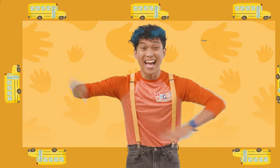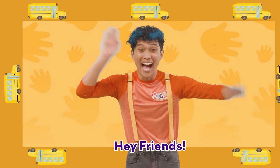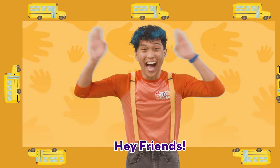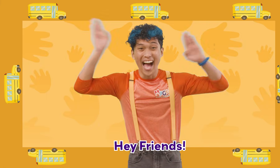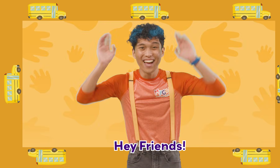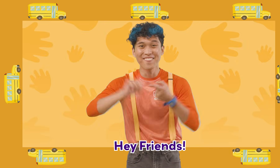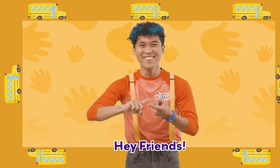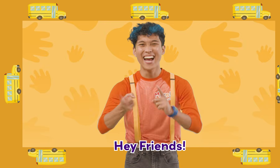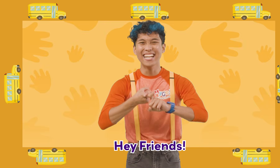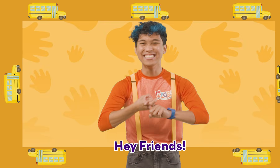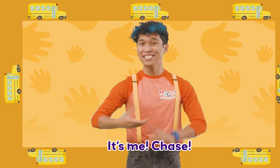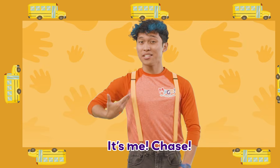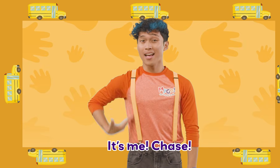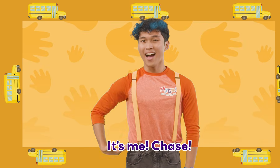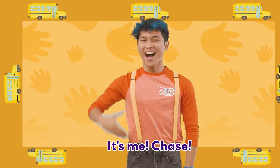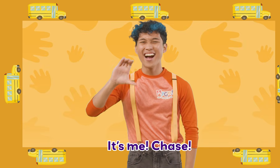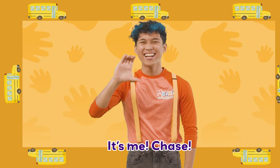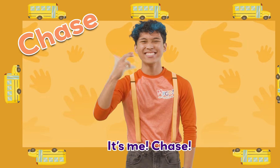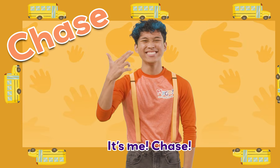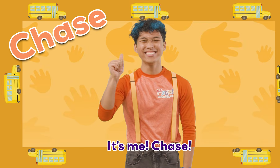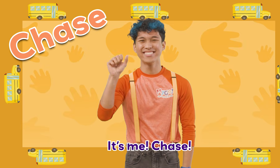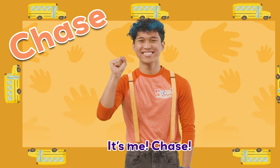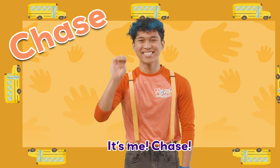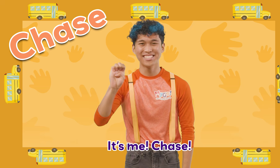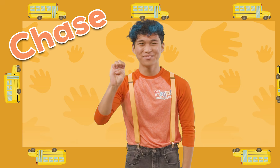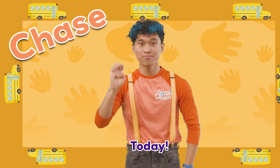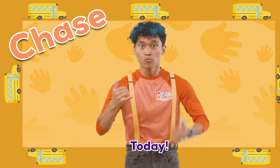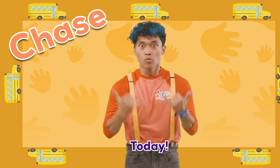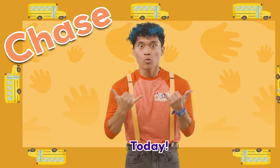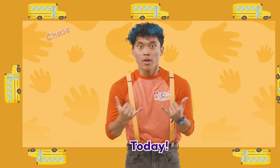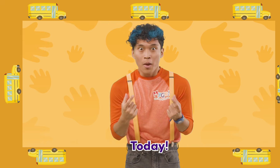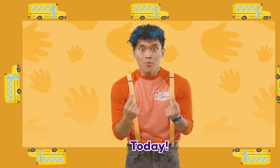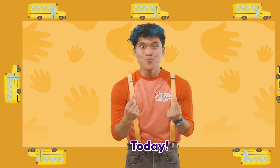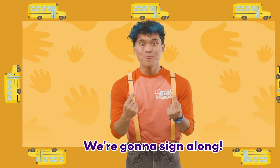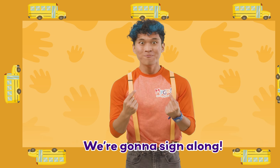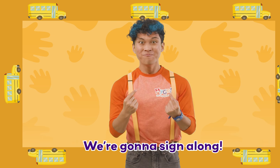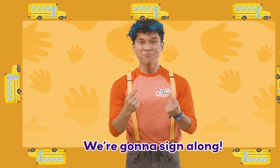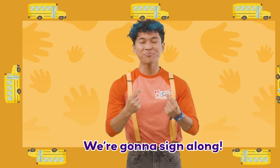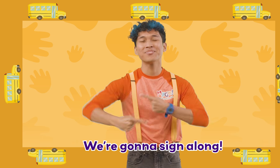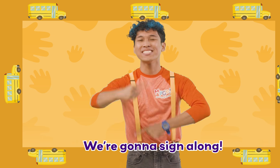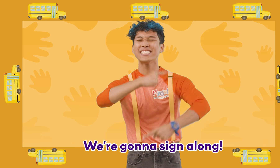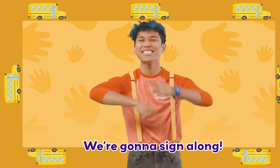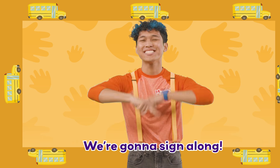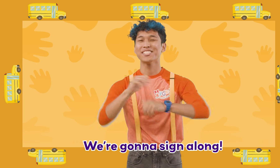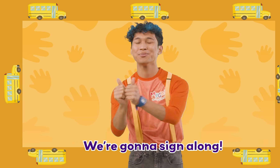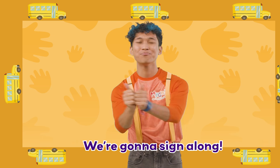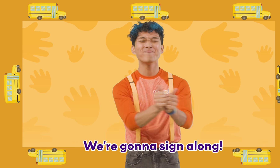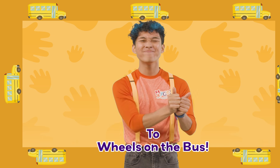Hey friends, it's me, Chase. Today, we're gonna sign along